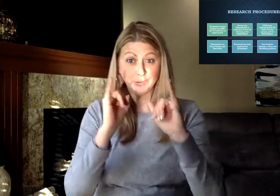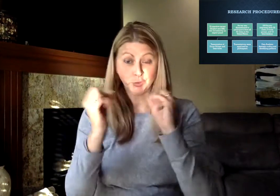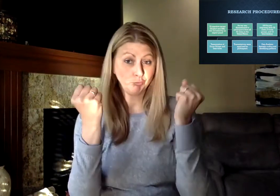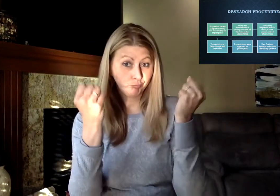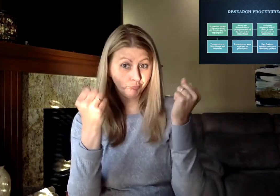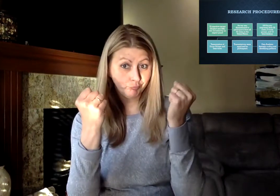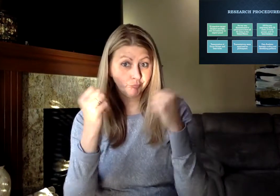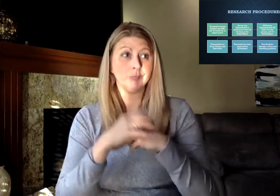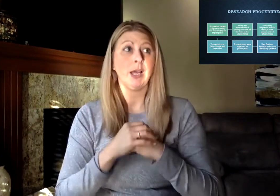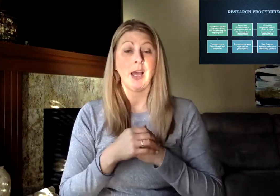it.